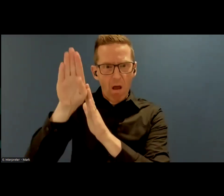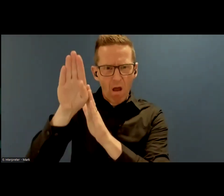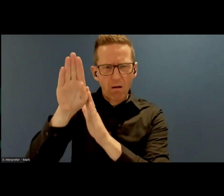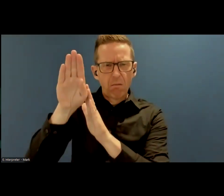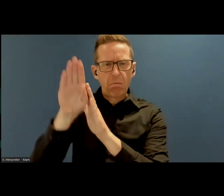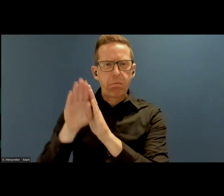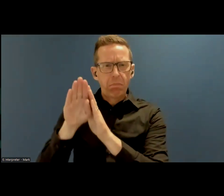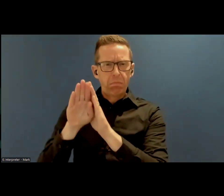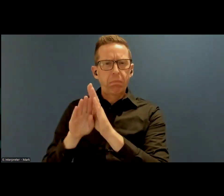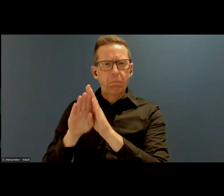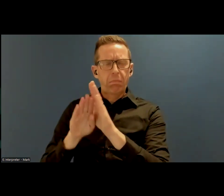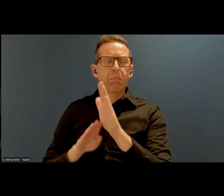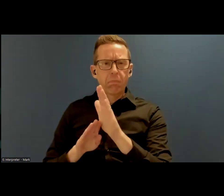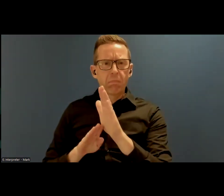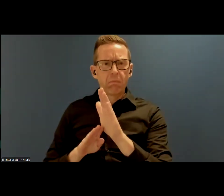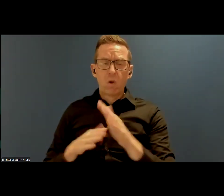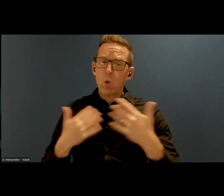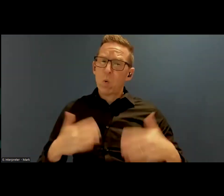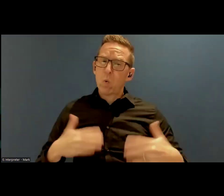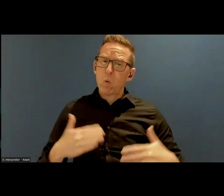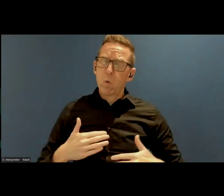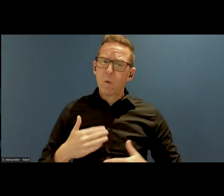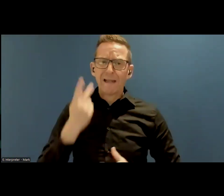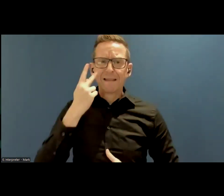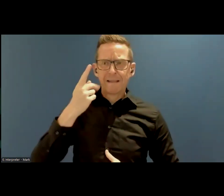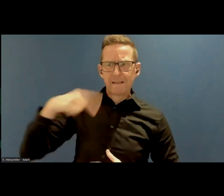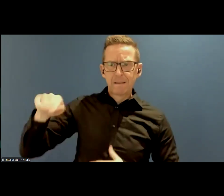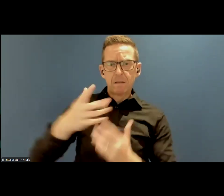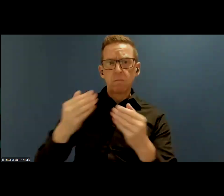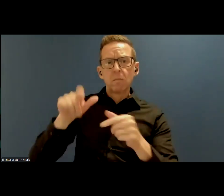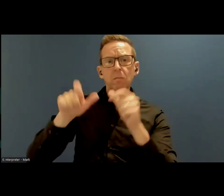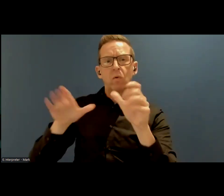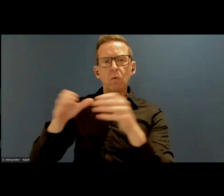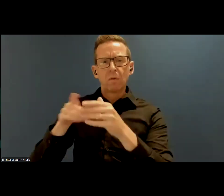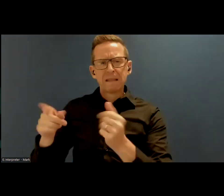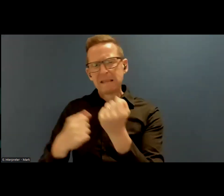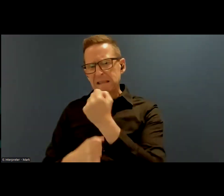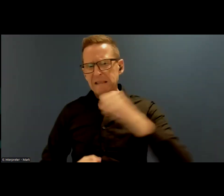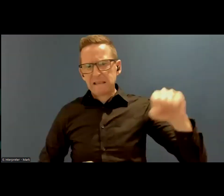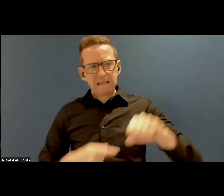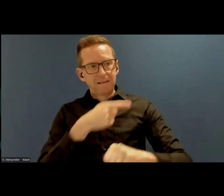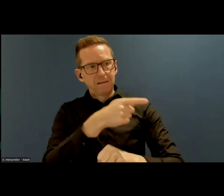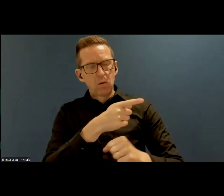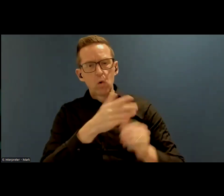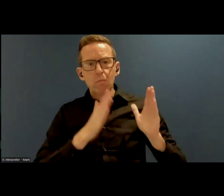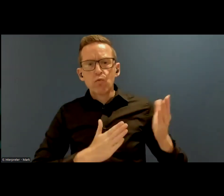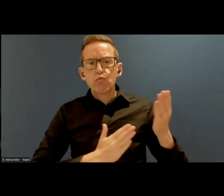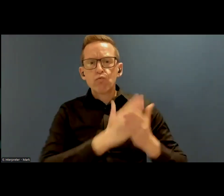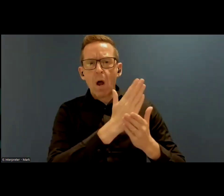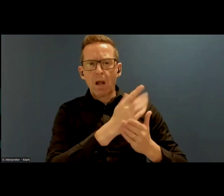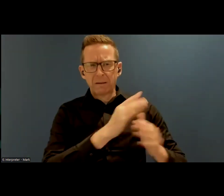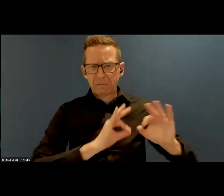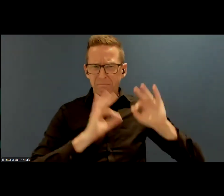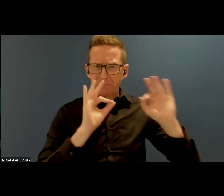strong regression, anti-rights tendencies that have risen up recently in